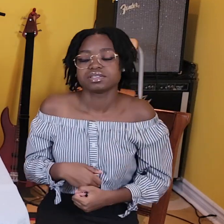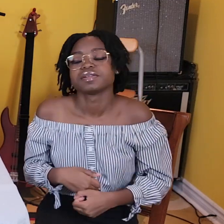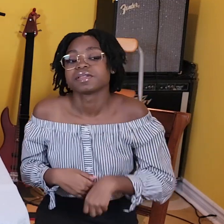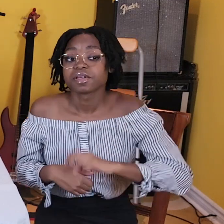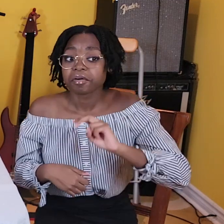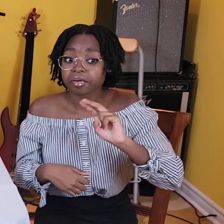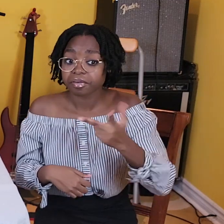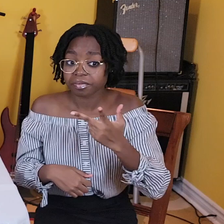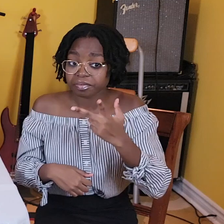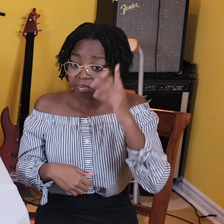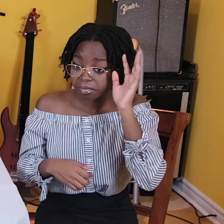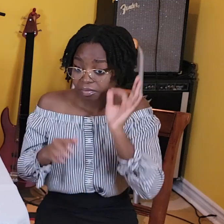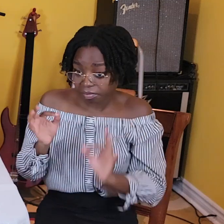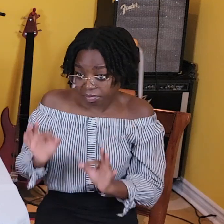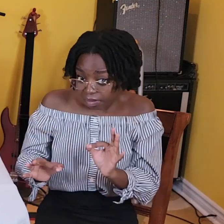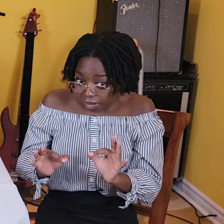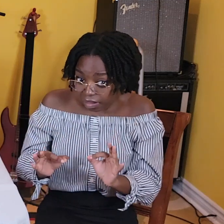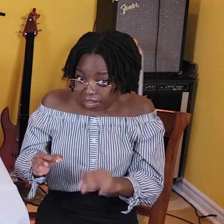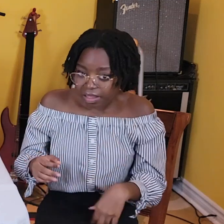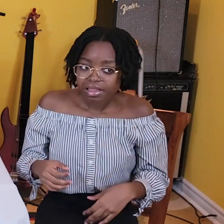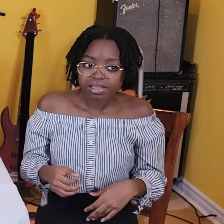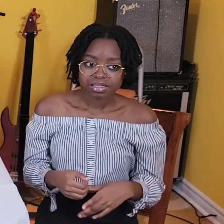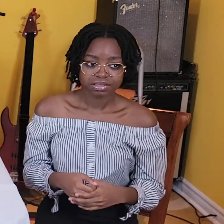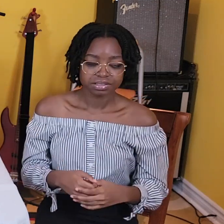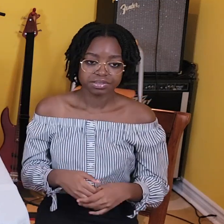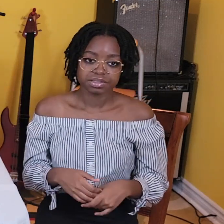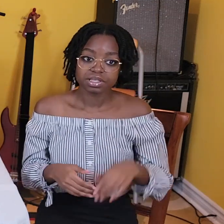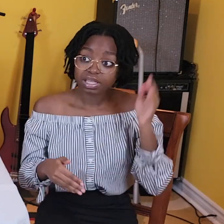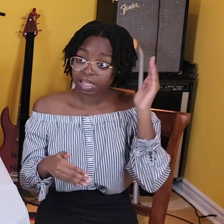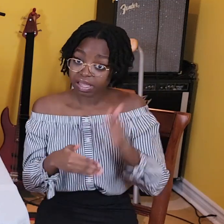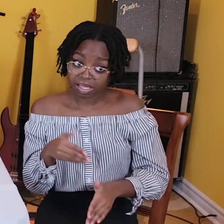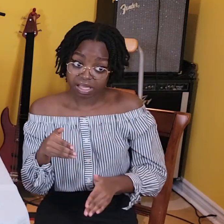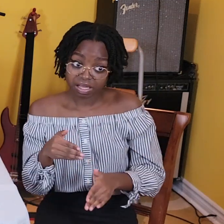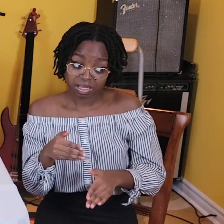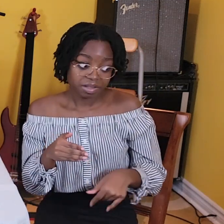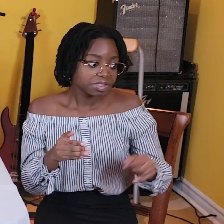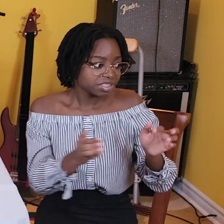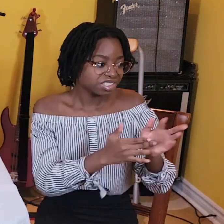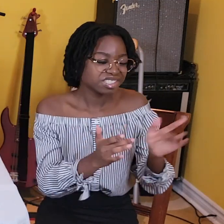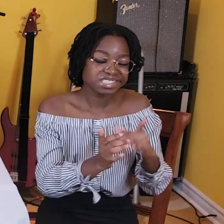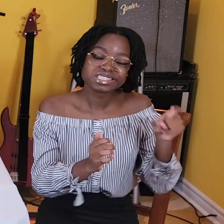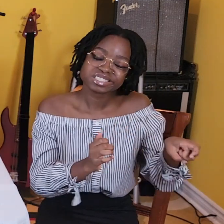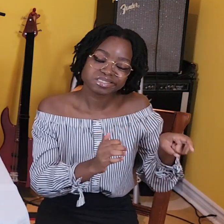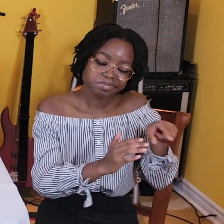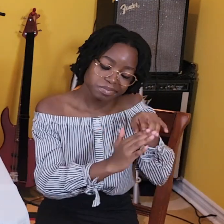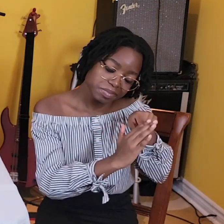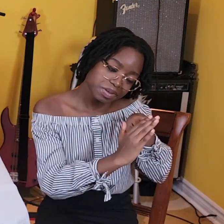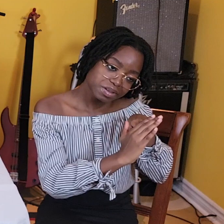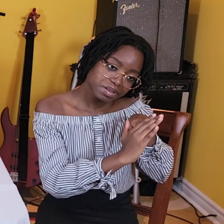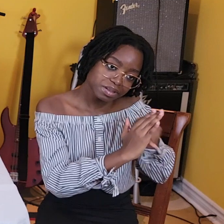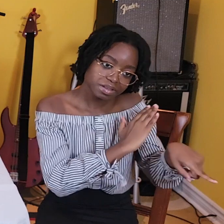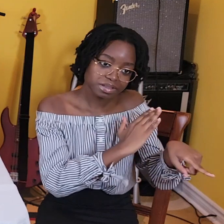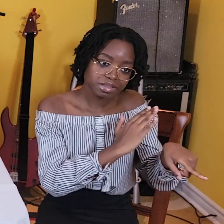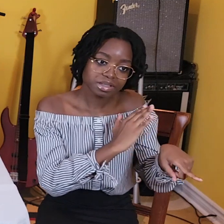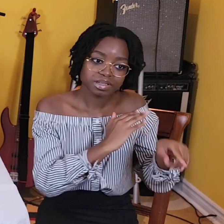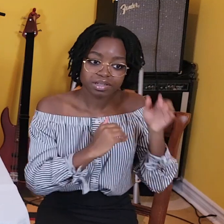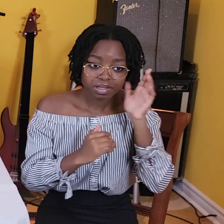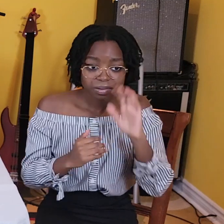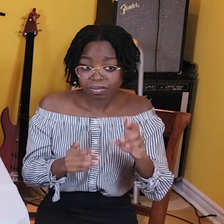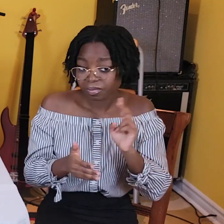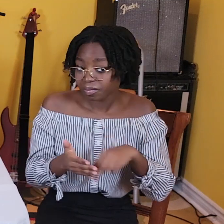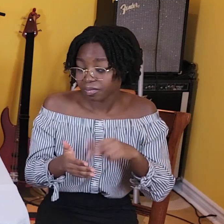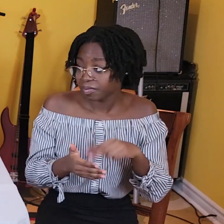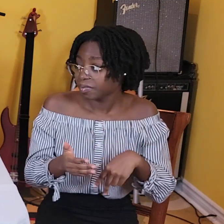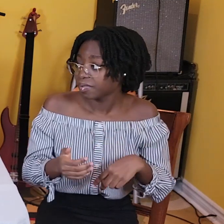in the third trial, the decision was what? That he should be killed. And so we're going to read that.